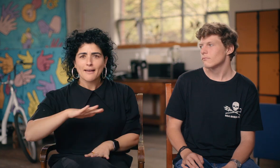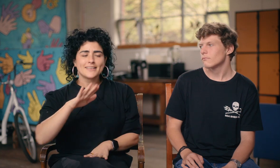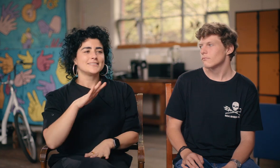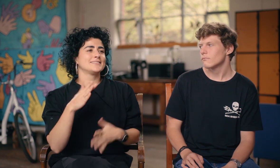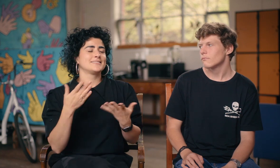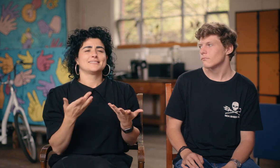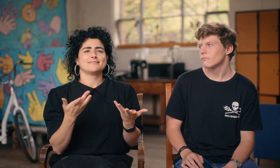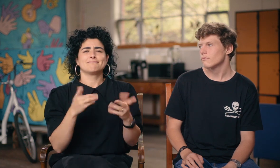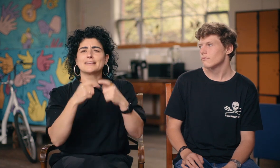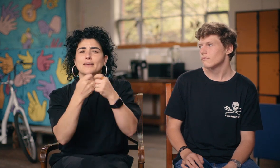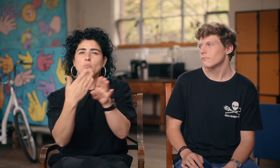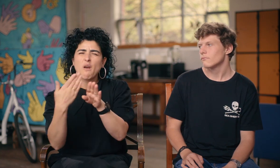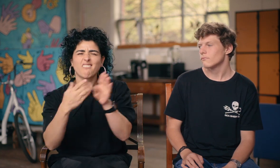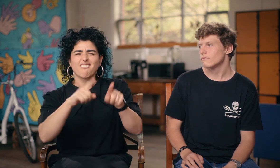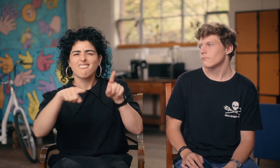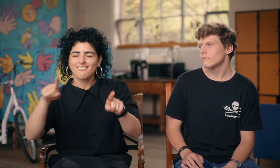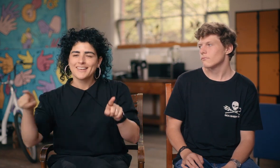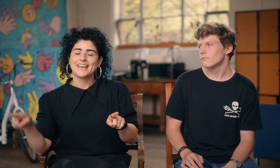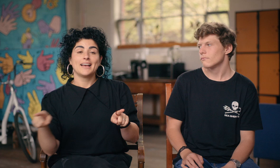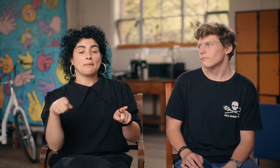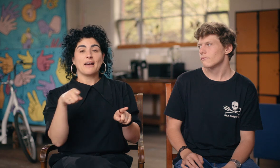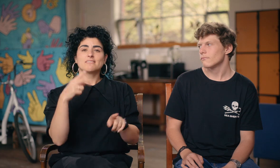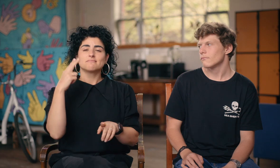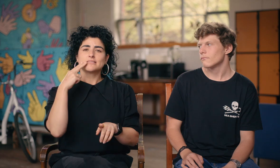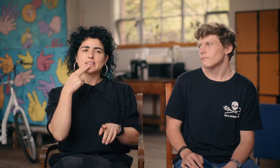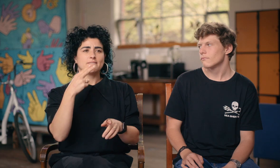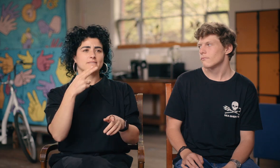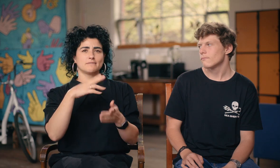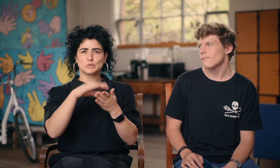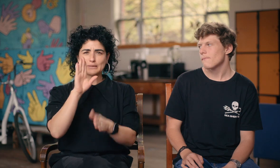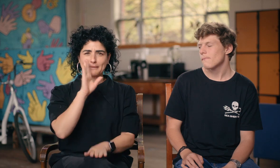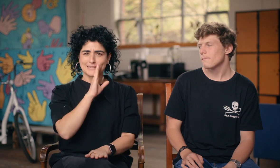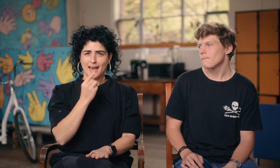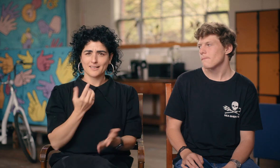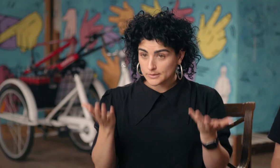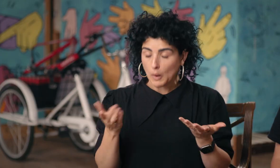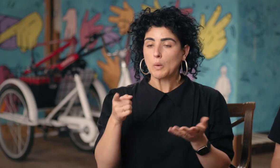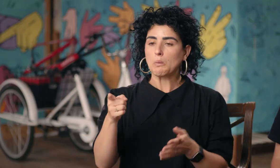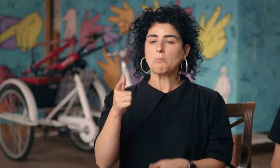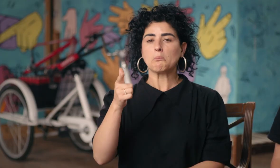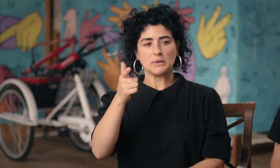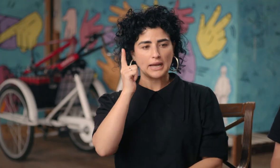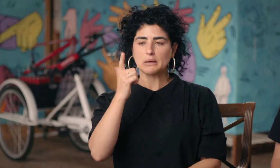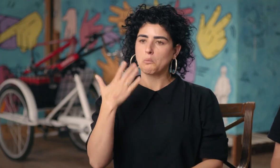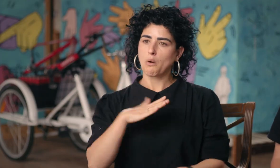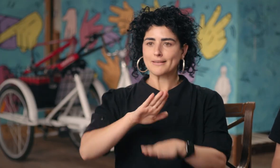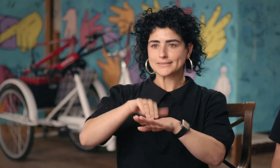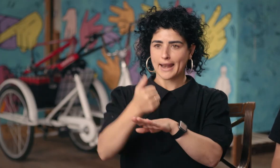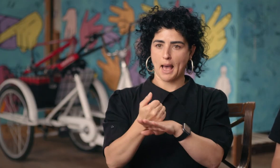found that our deaf students were missing out on these opportunities. So, our teachers wanted to set up a